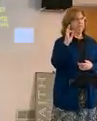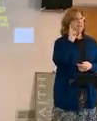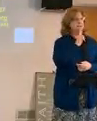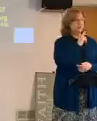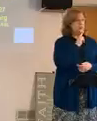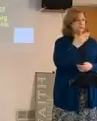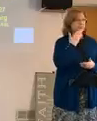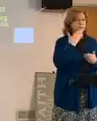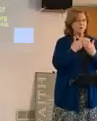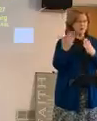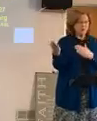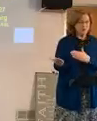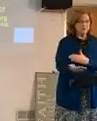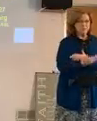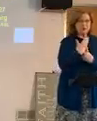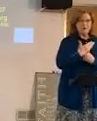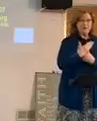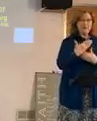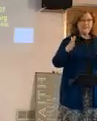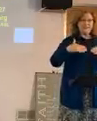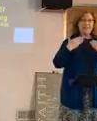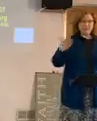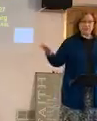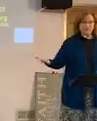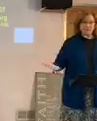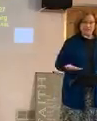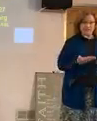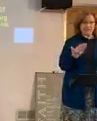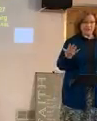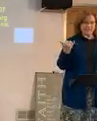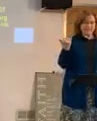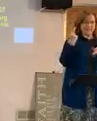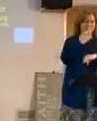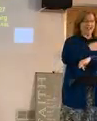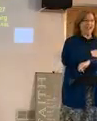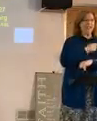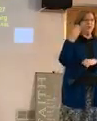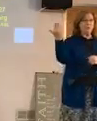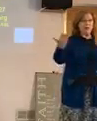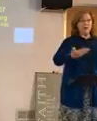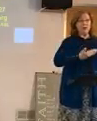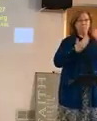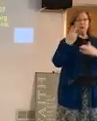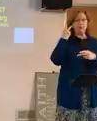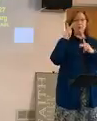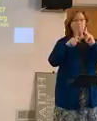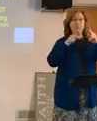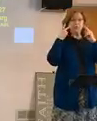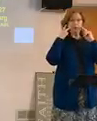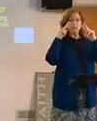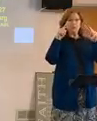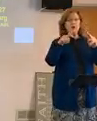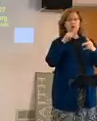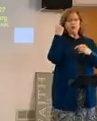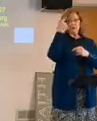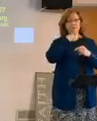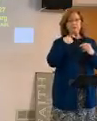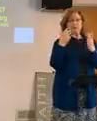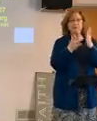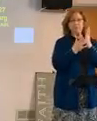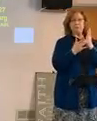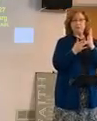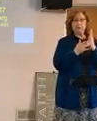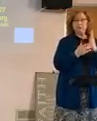morning, church. Glad you could be here on campus today. Welcome all those who are tuning in on Facebook